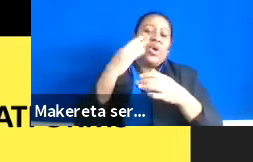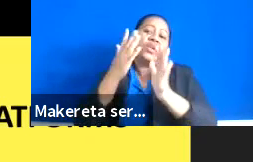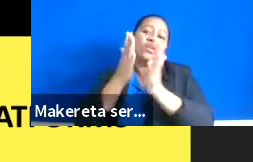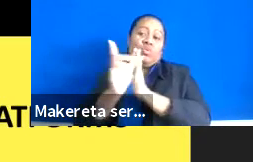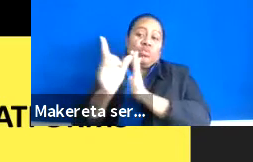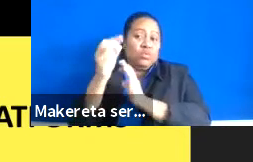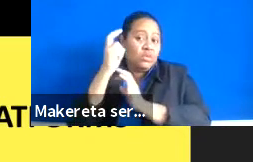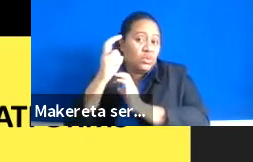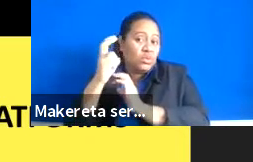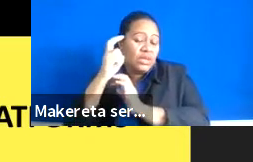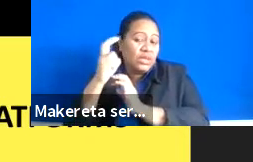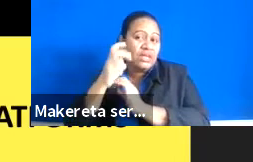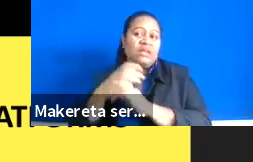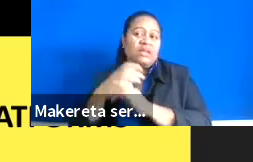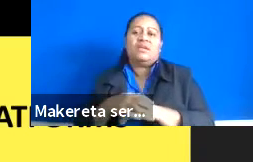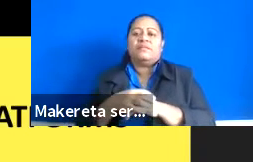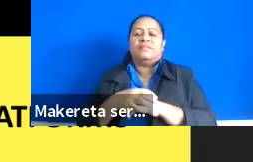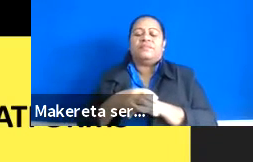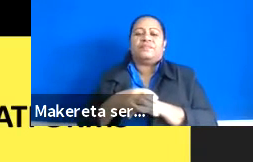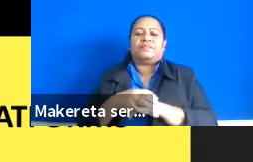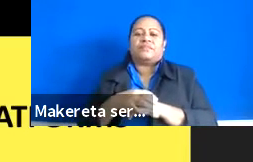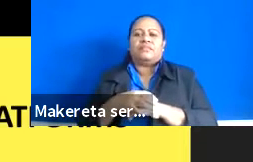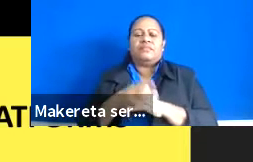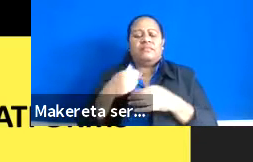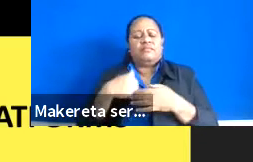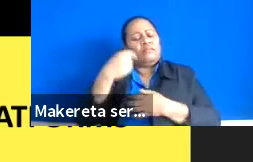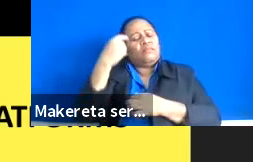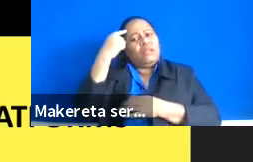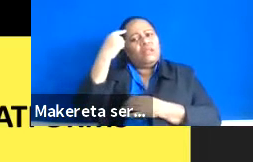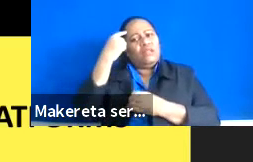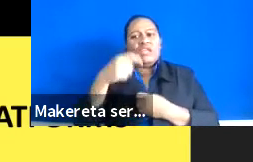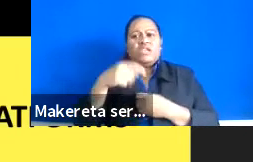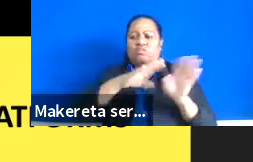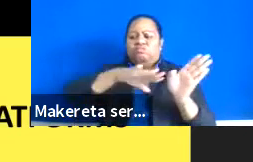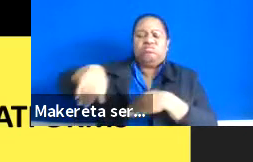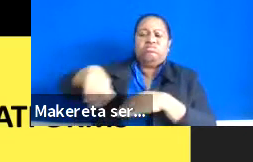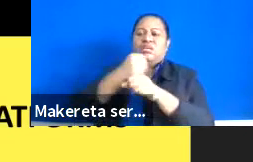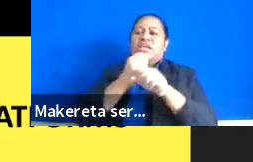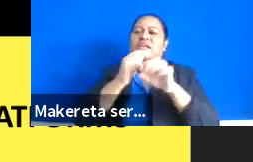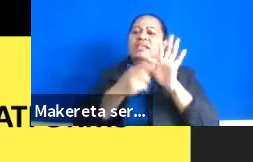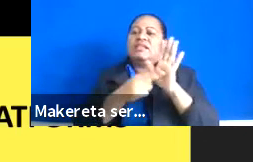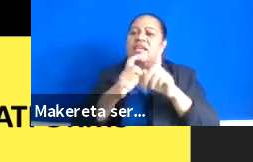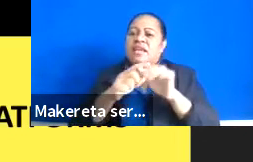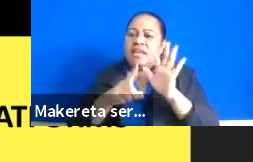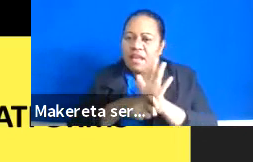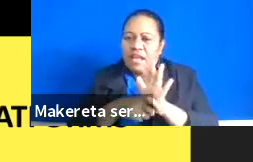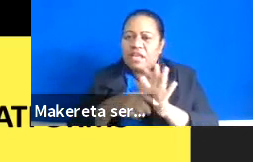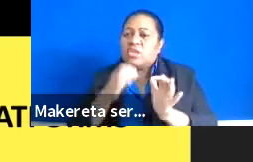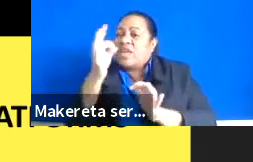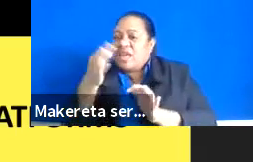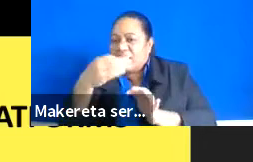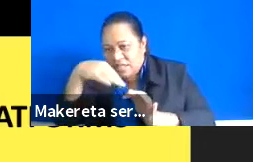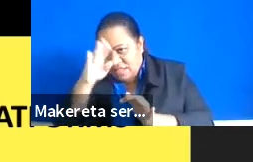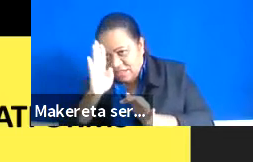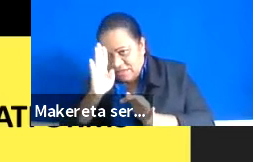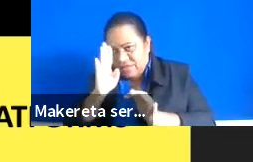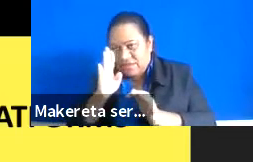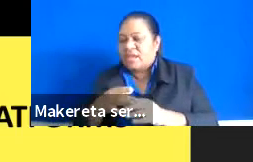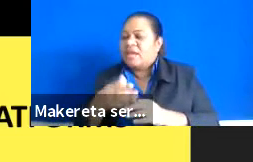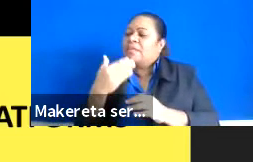training on the ground. But after we did away with the words gender and we asked permission from the chiefs to allow the women to participate,